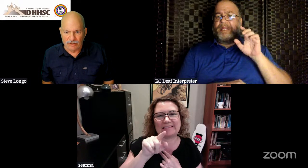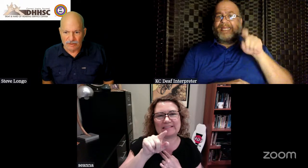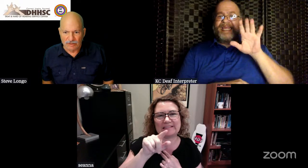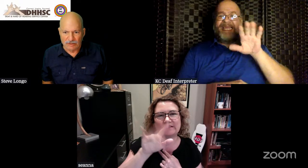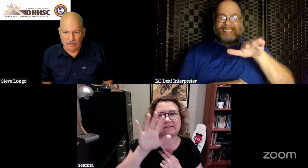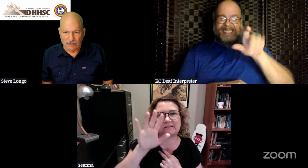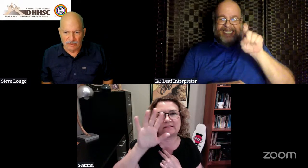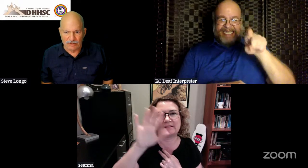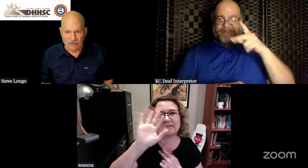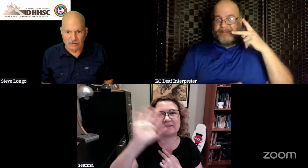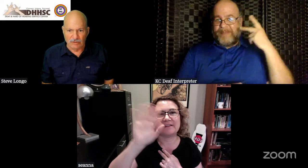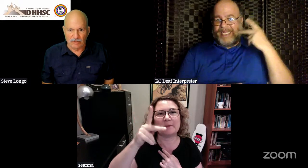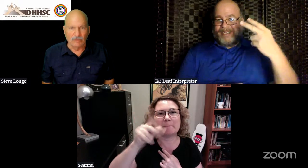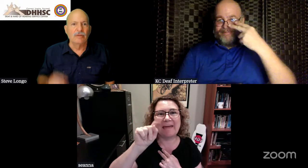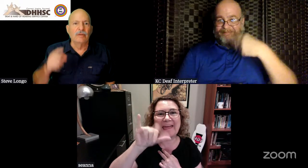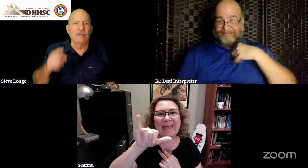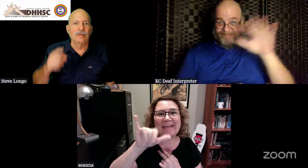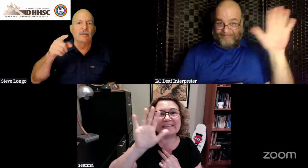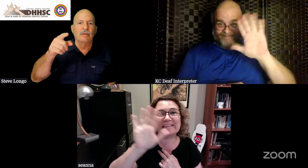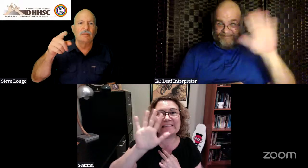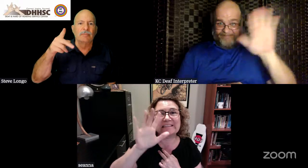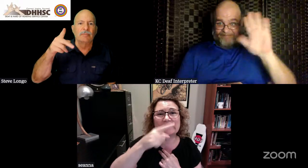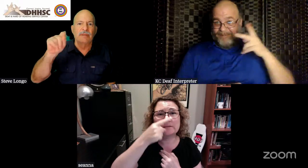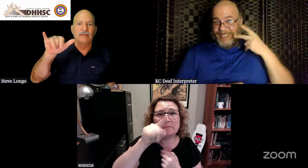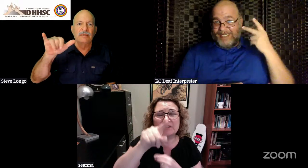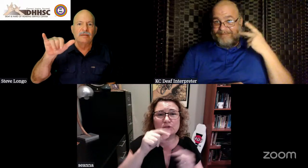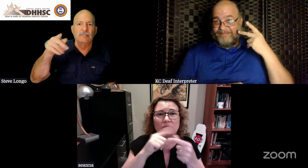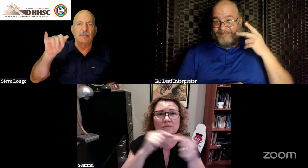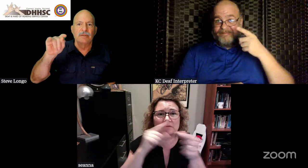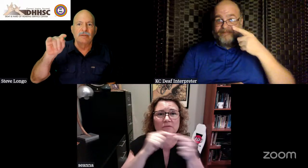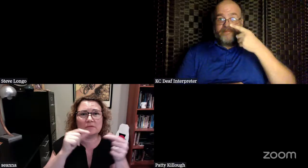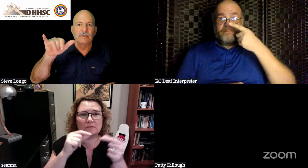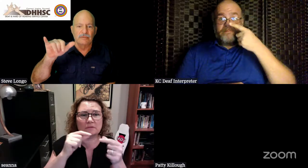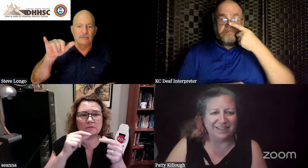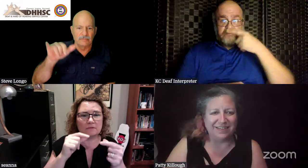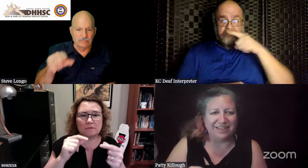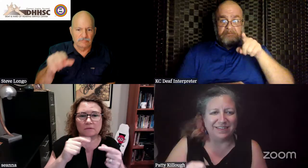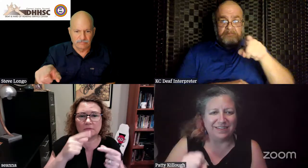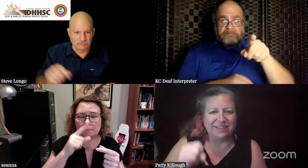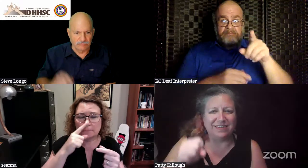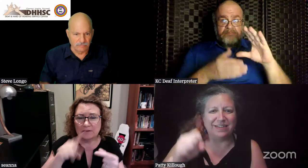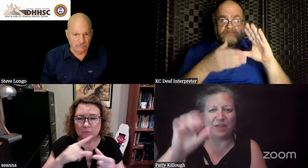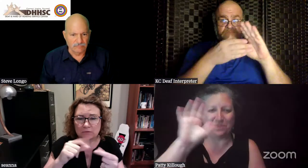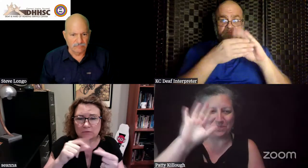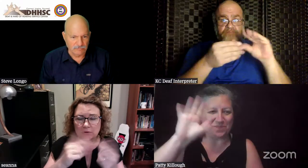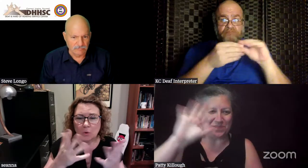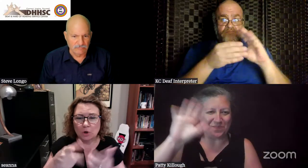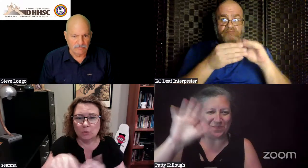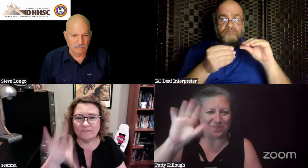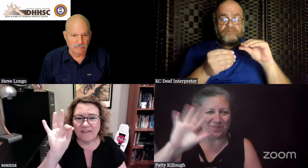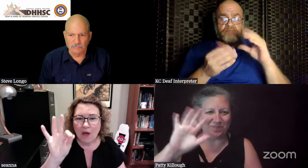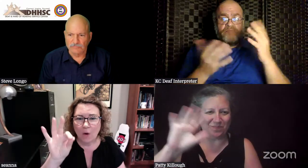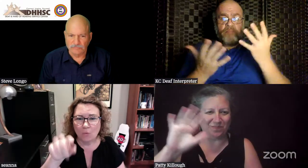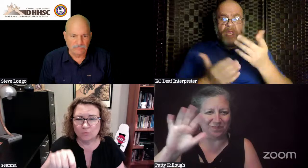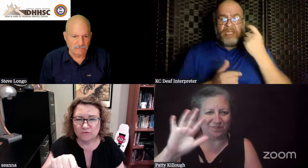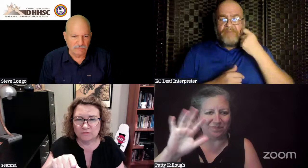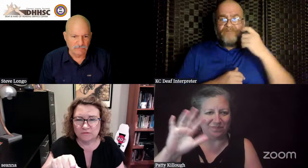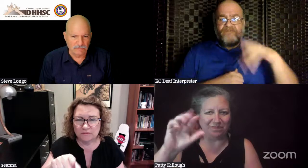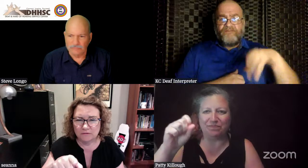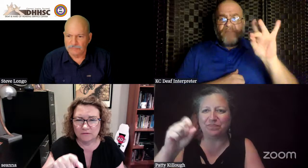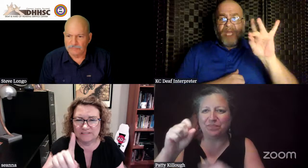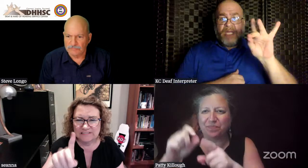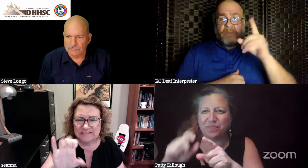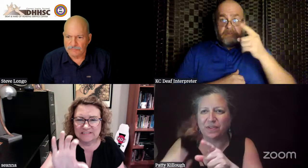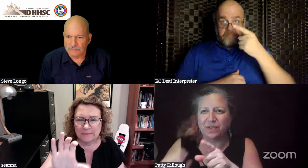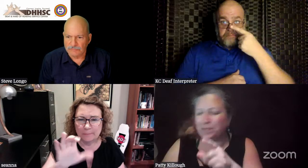Patty mentioned in the chat. Oh, Patty, can you see me? Patty, okay. Do you mind going